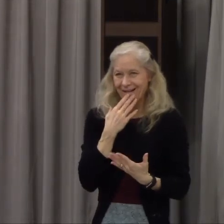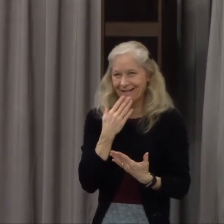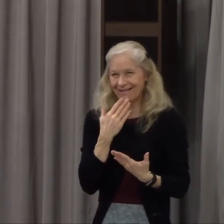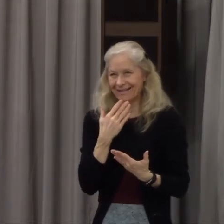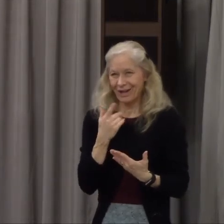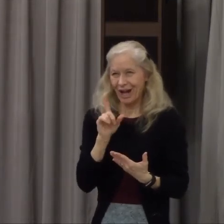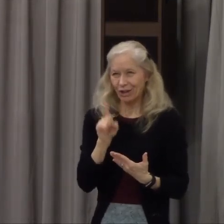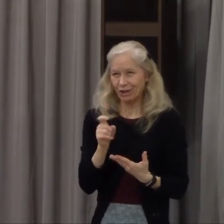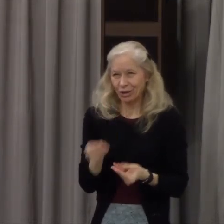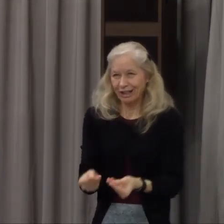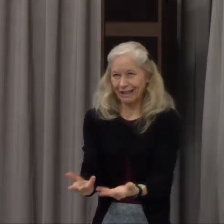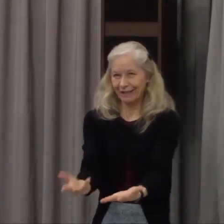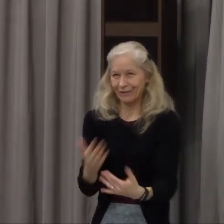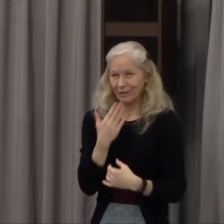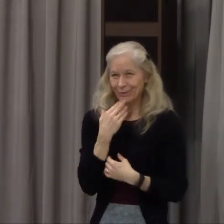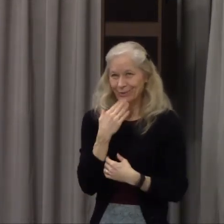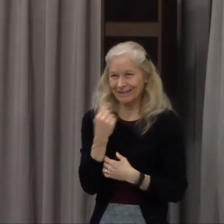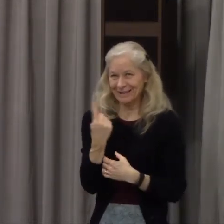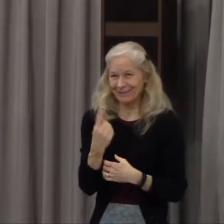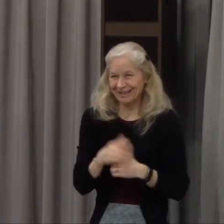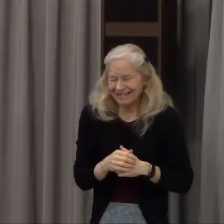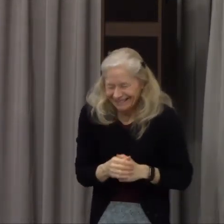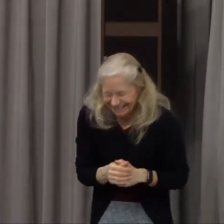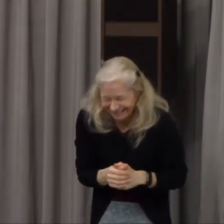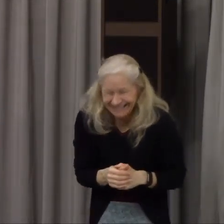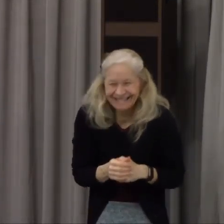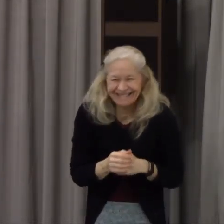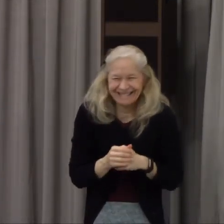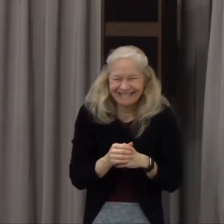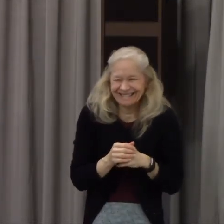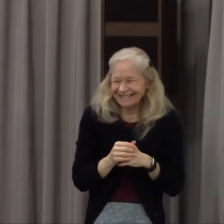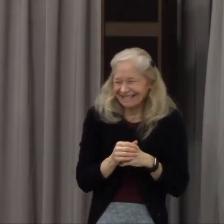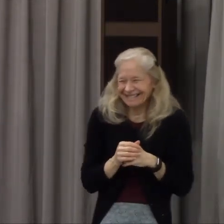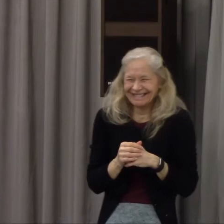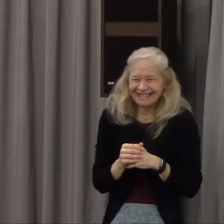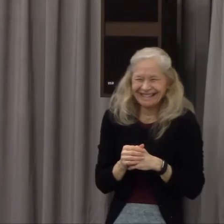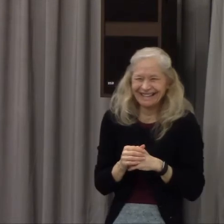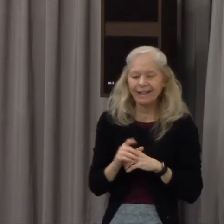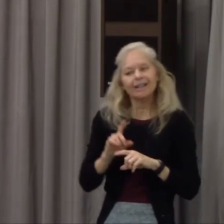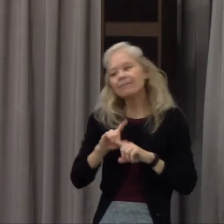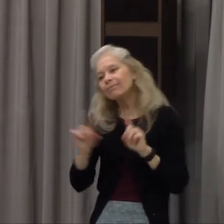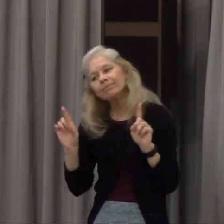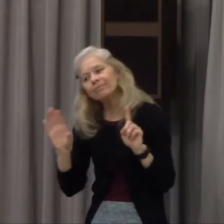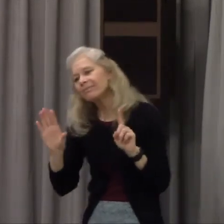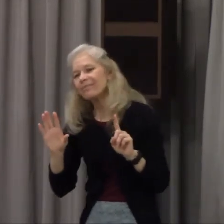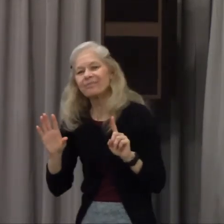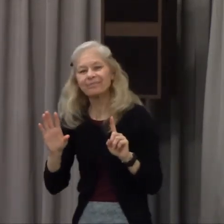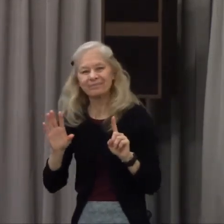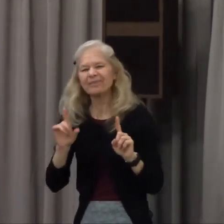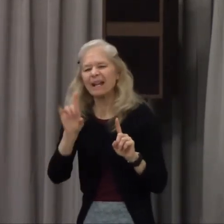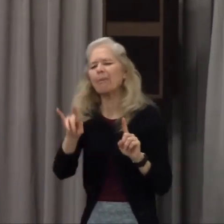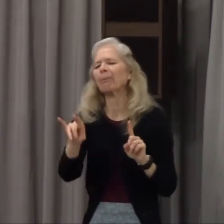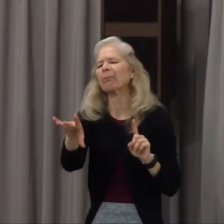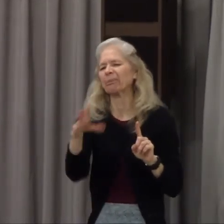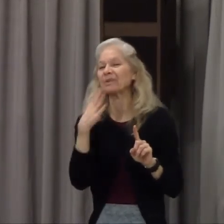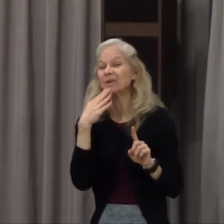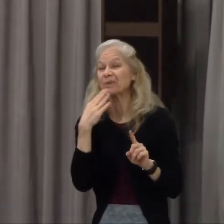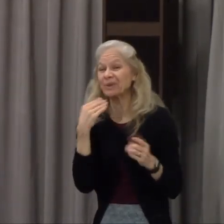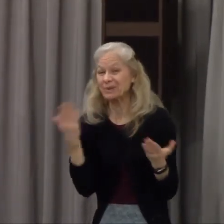hey, we have a loving Savior. Amen. Just as his judgment is unfathomable, if we admit it, his love's unfathomable